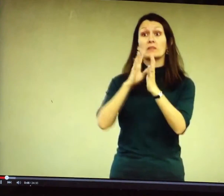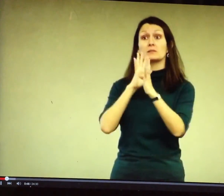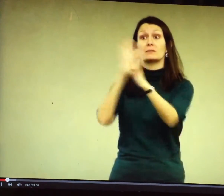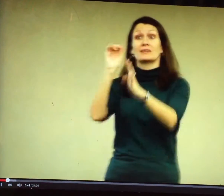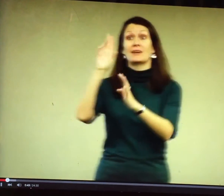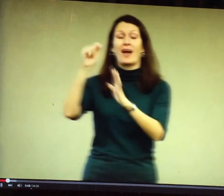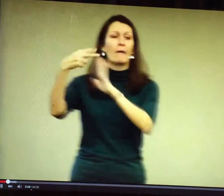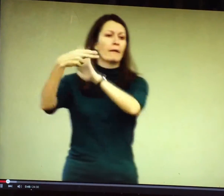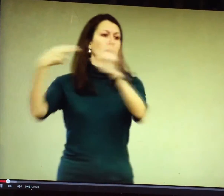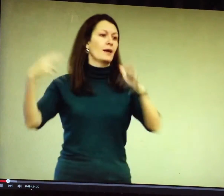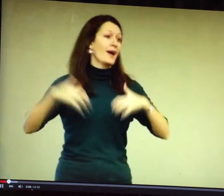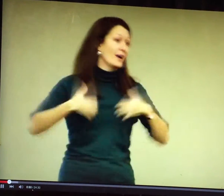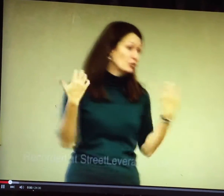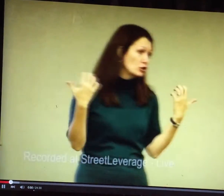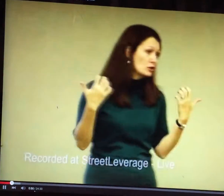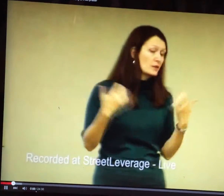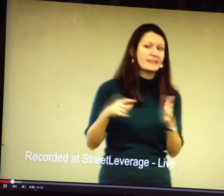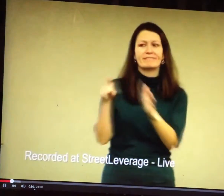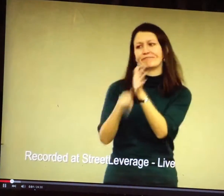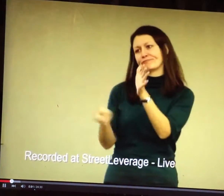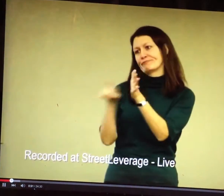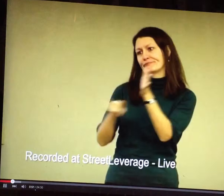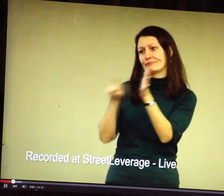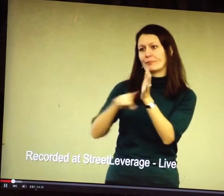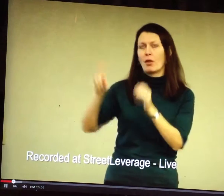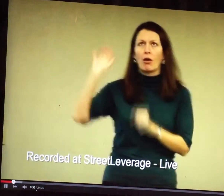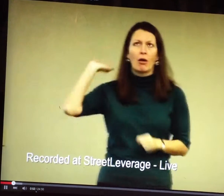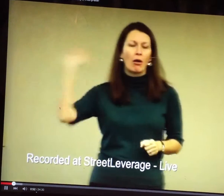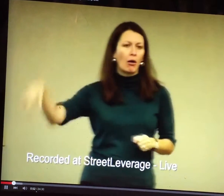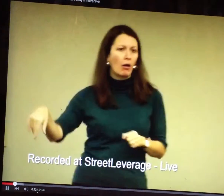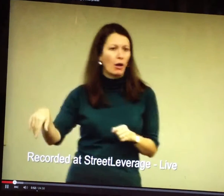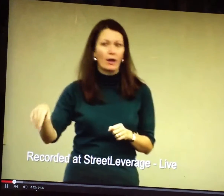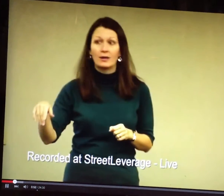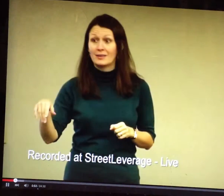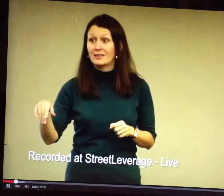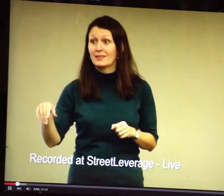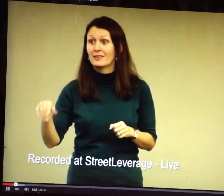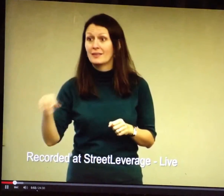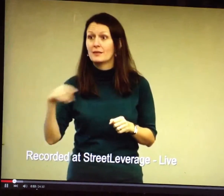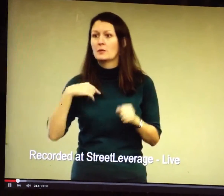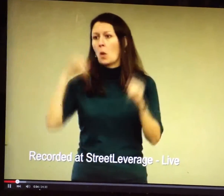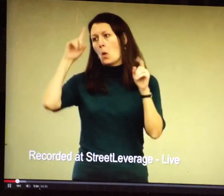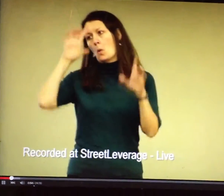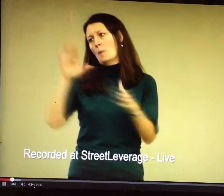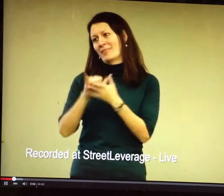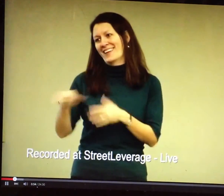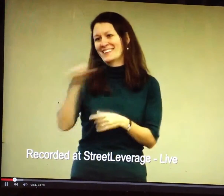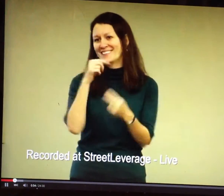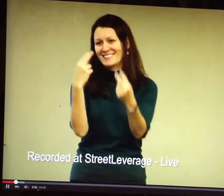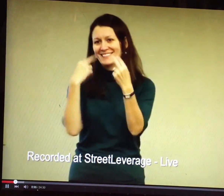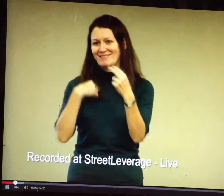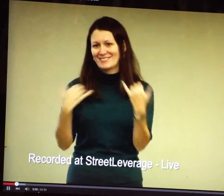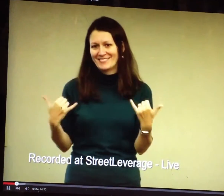you might have a little bit of regret or some aggression or some negativity towards what we're going to be talking